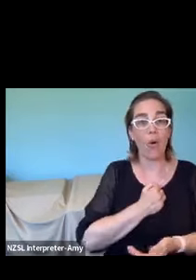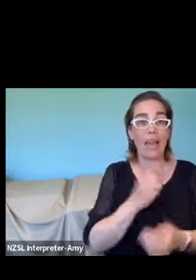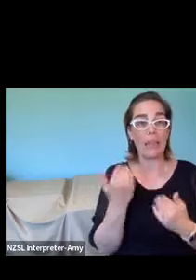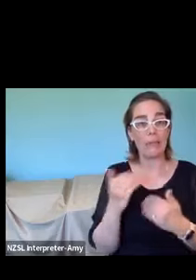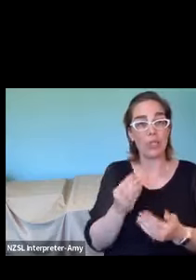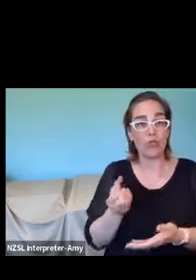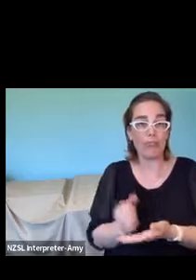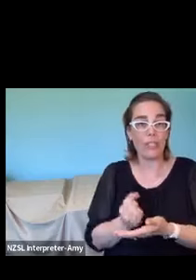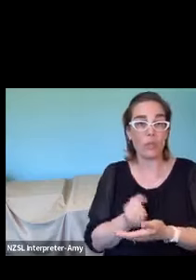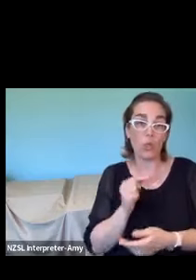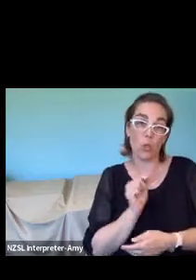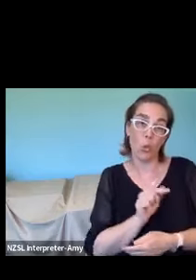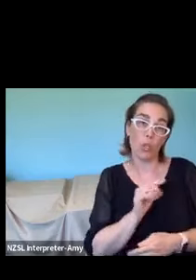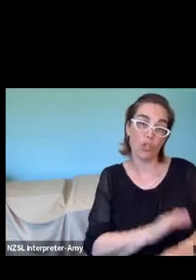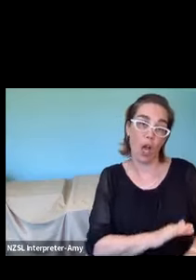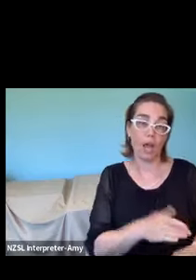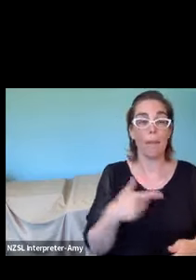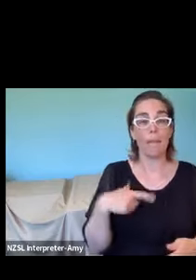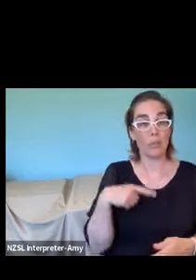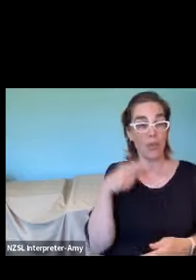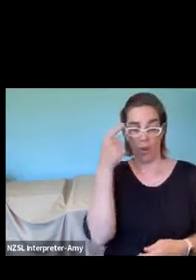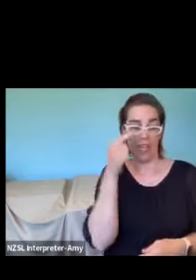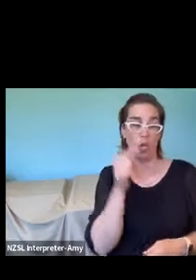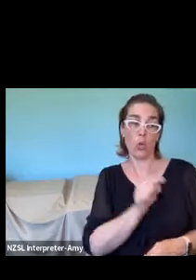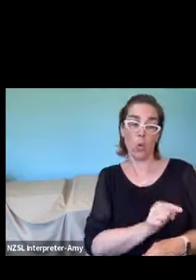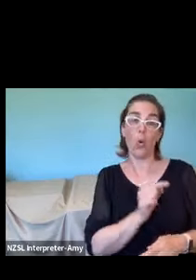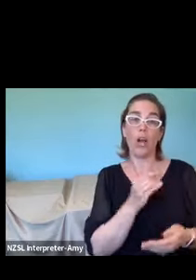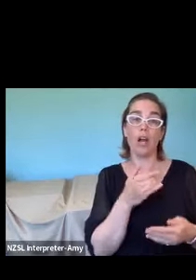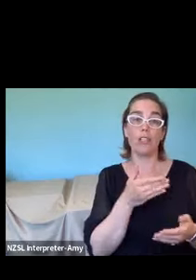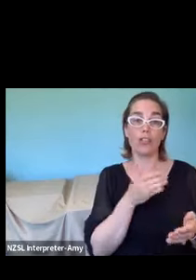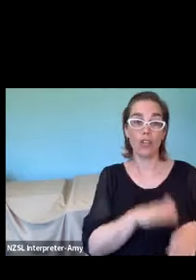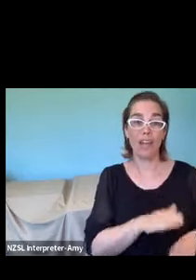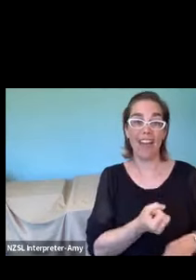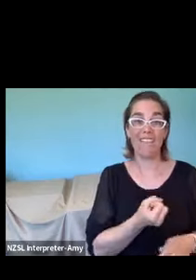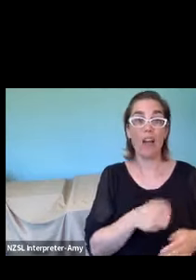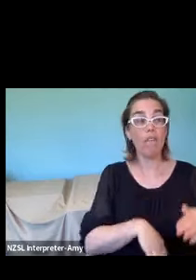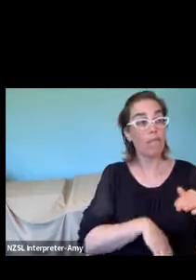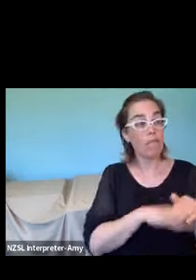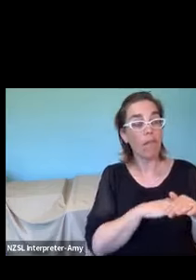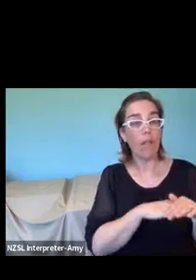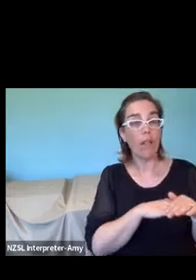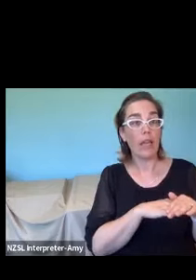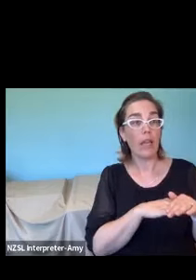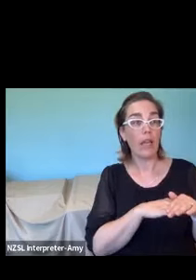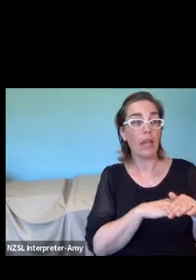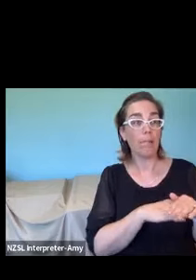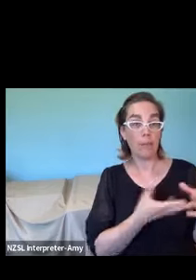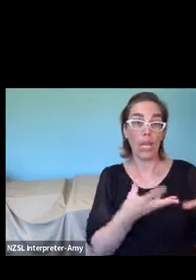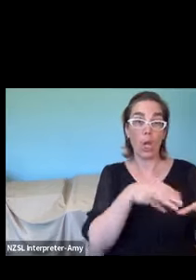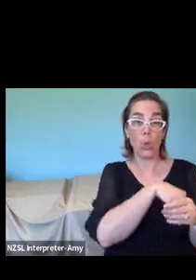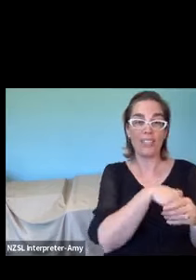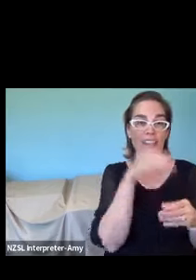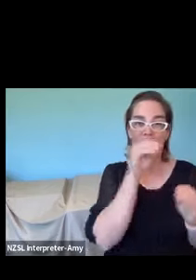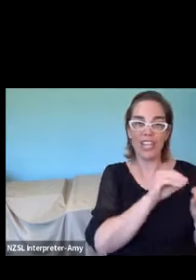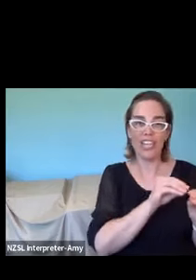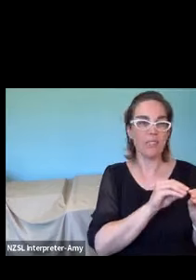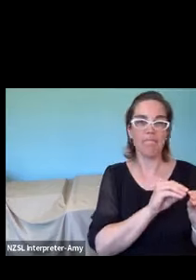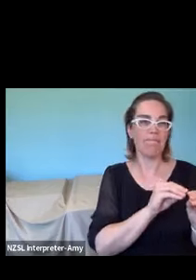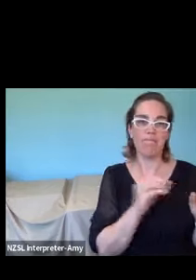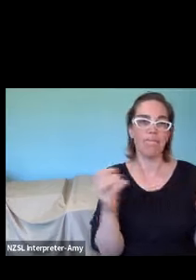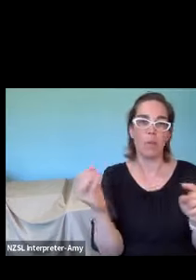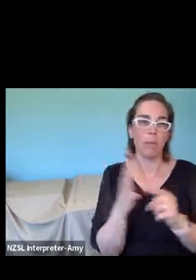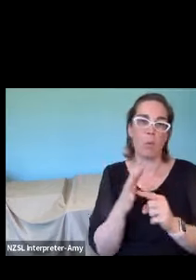we don't think your child having access to a fully inclusive, fully accessible education is important enough